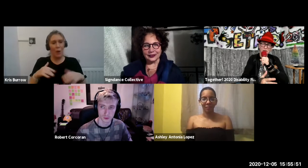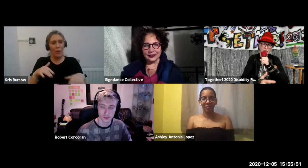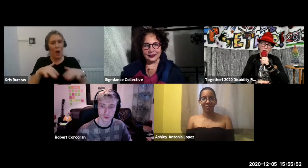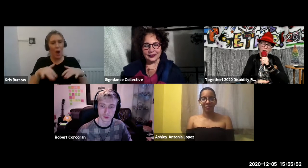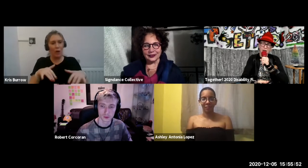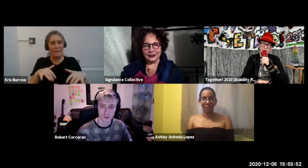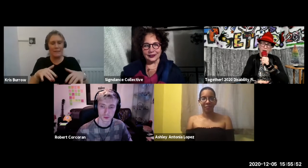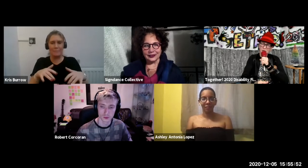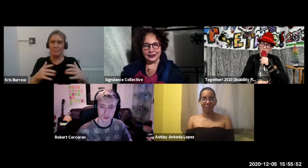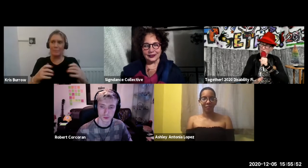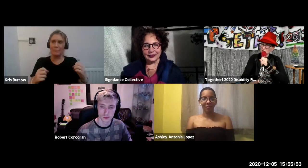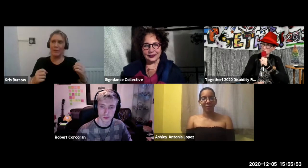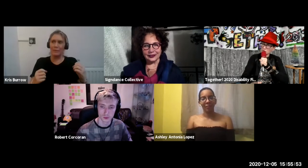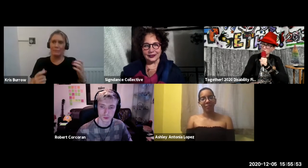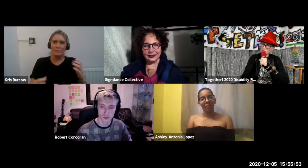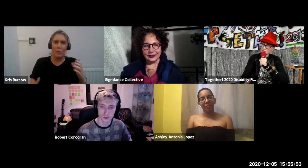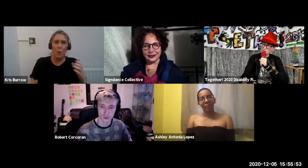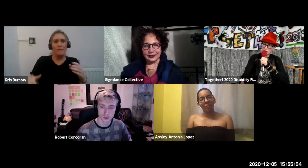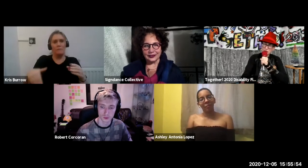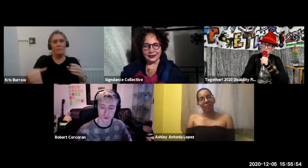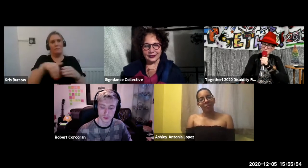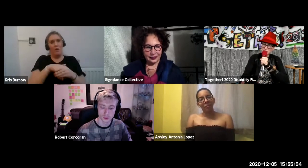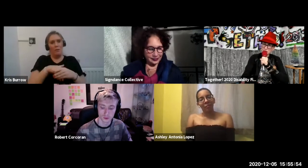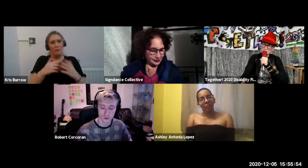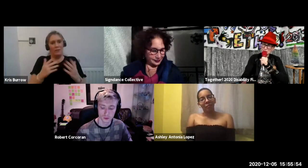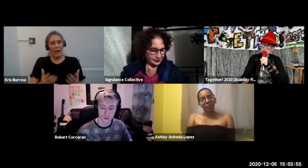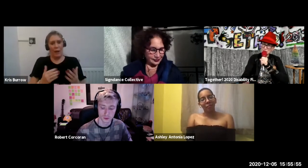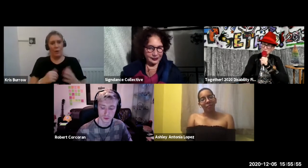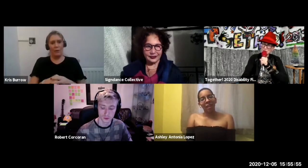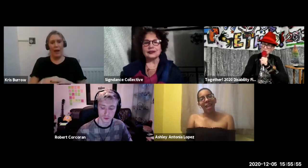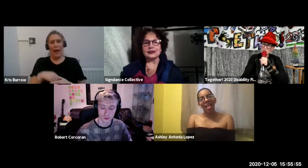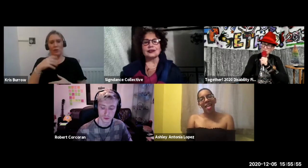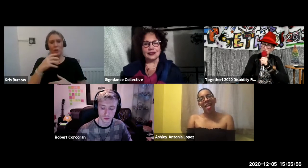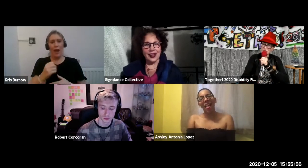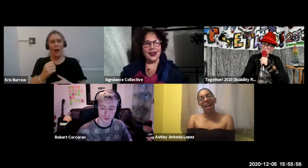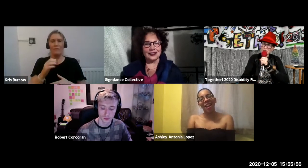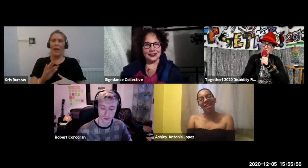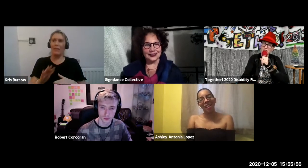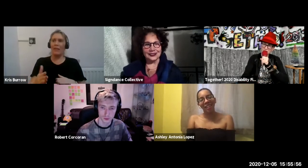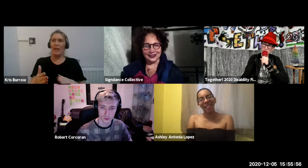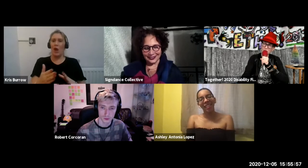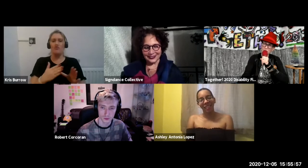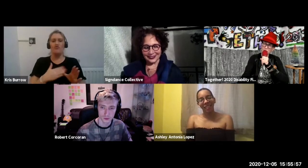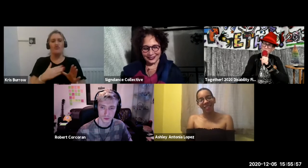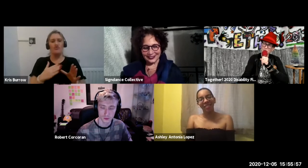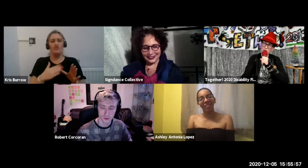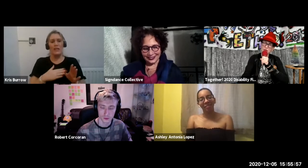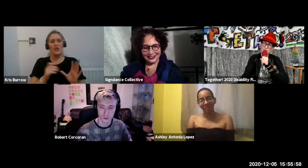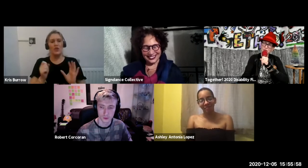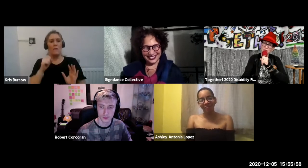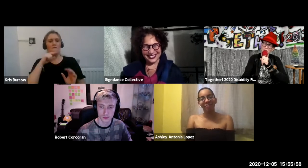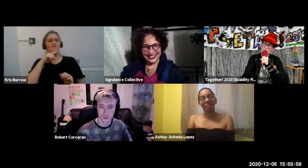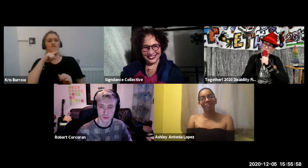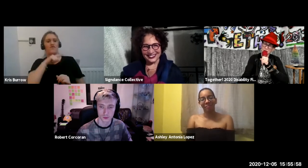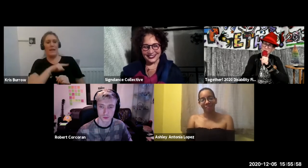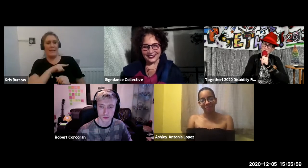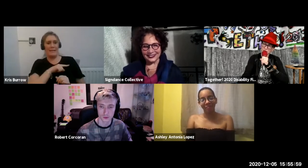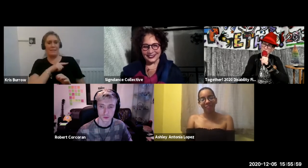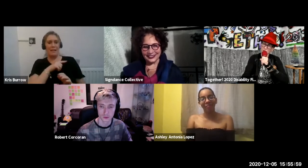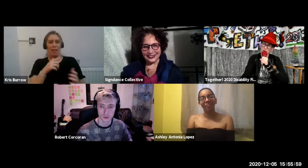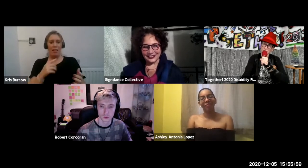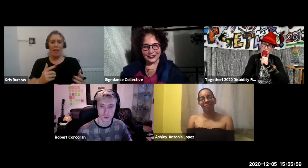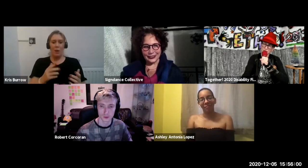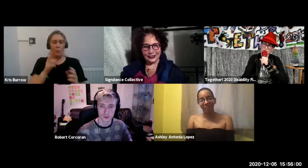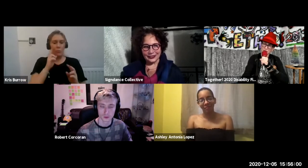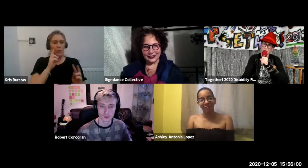disability. And I think, you know, you've got the original Freaks as the sort of key horror movie. We showed that as a late night